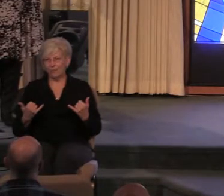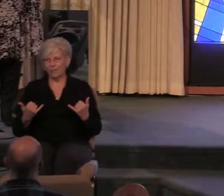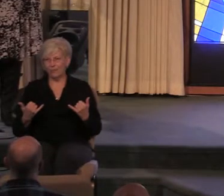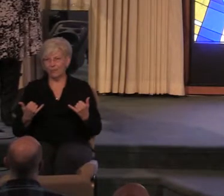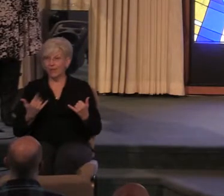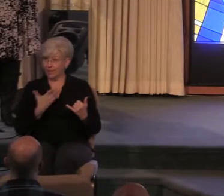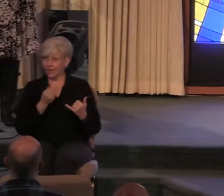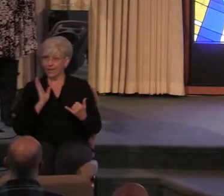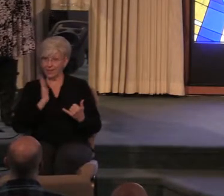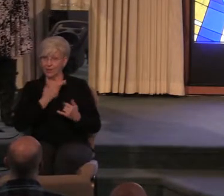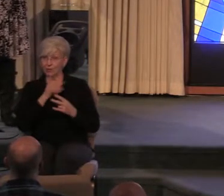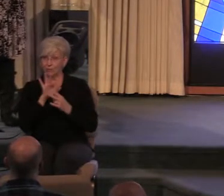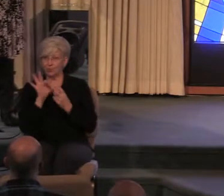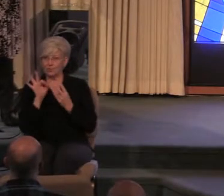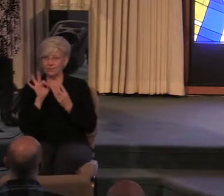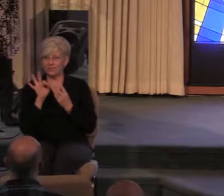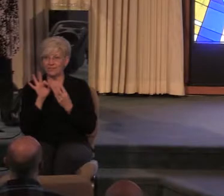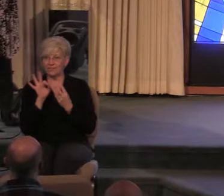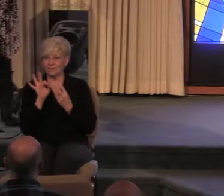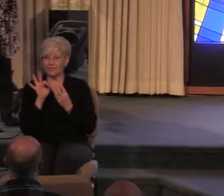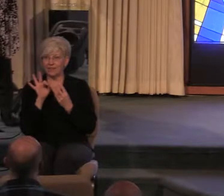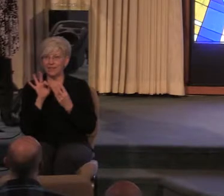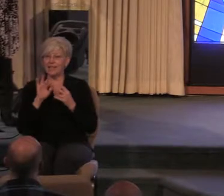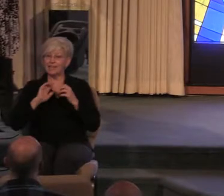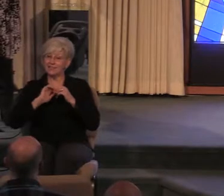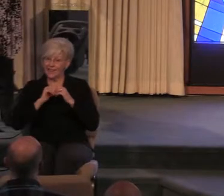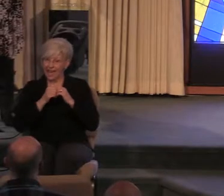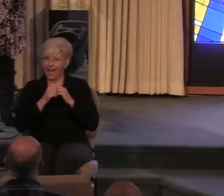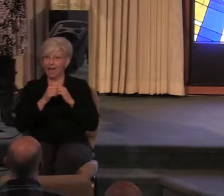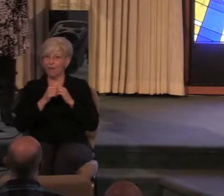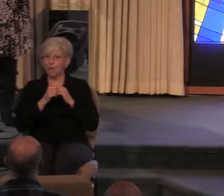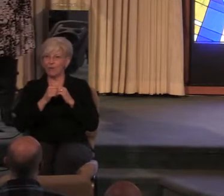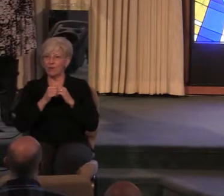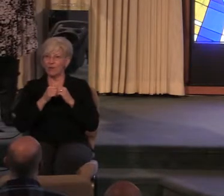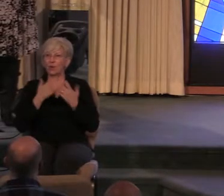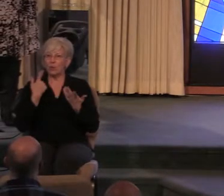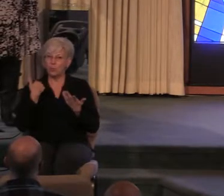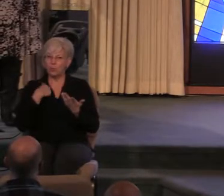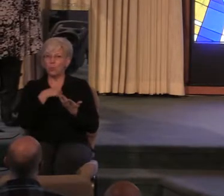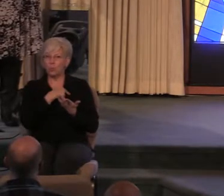And our choice as to how we spend it.